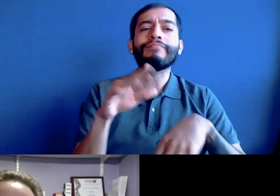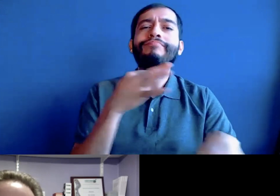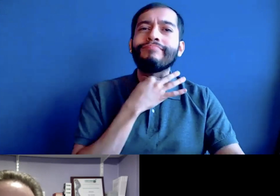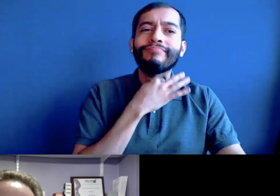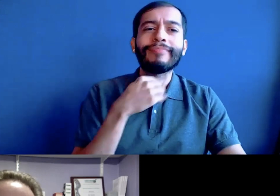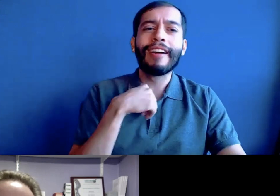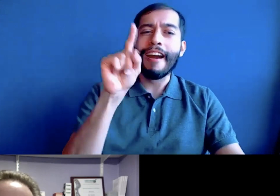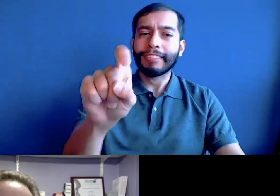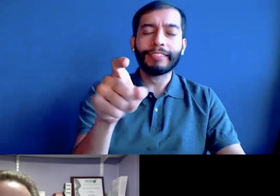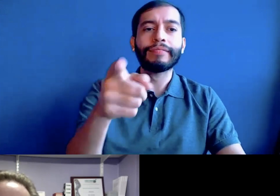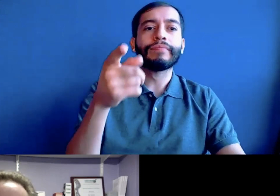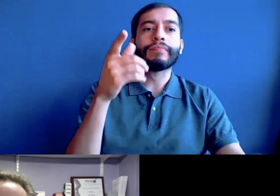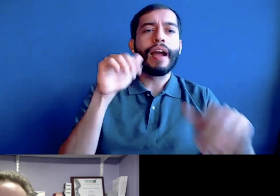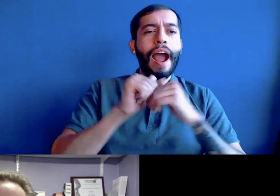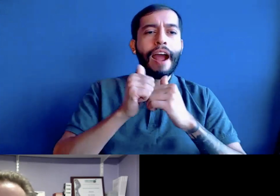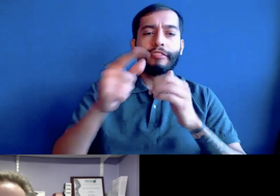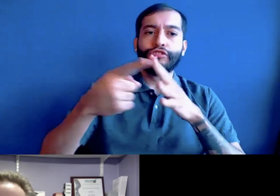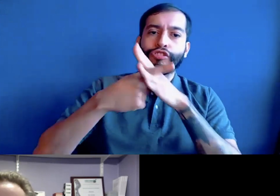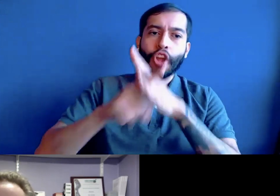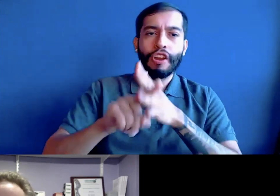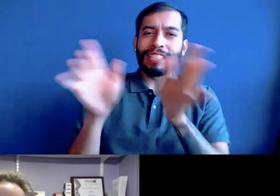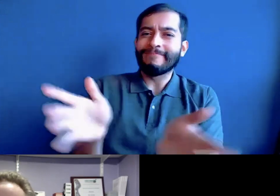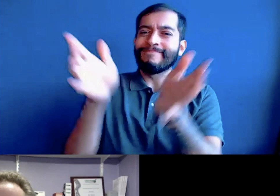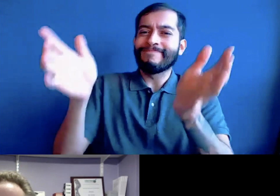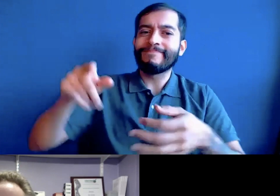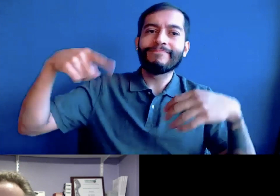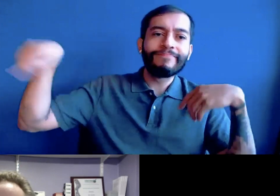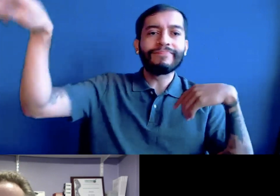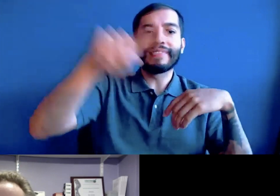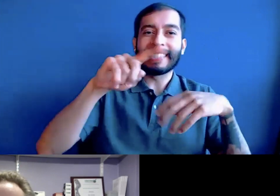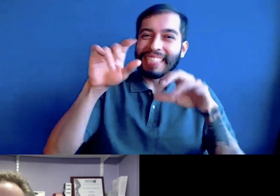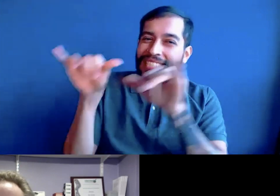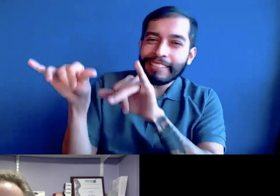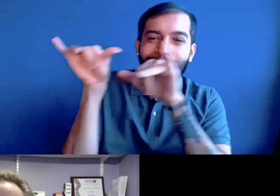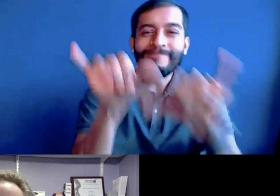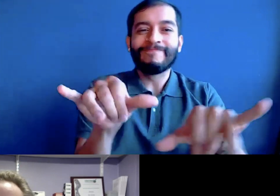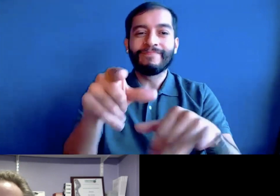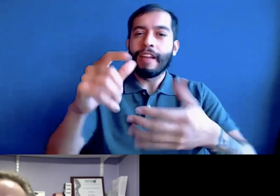kind of collaborative work, really, because that seems to be something that doesn't tend to